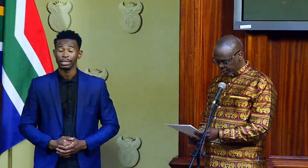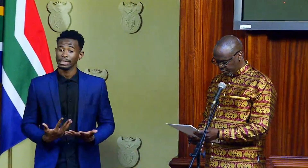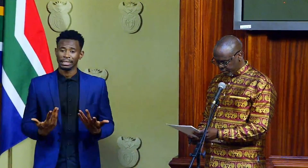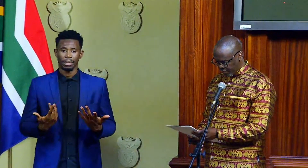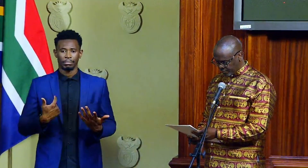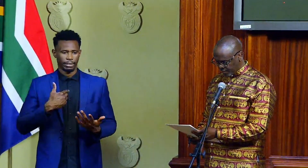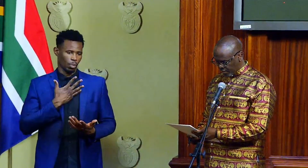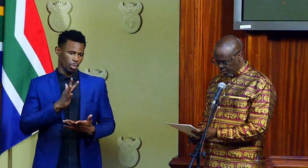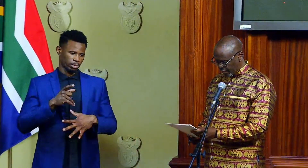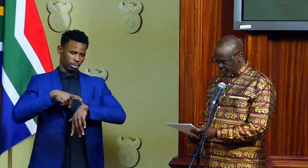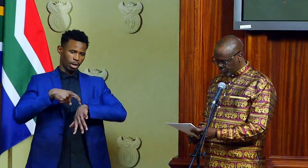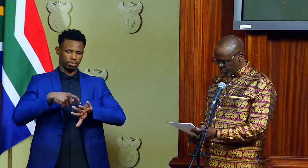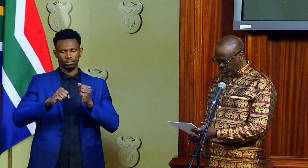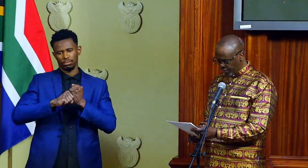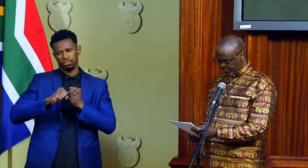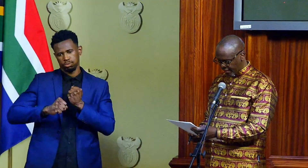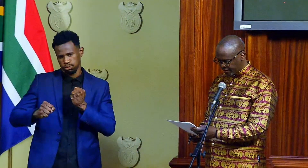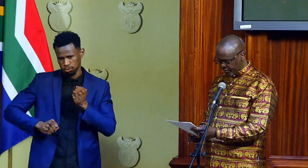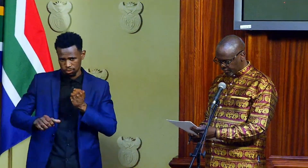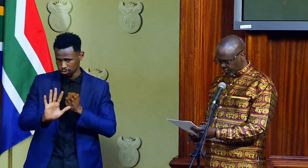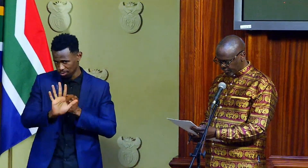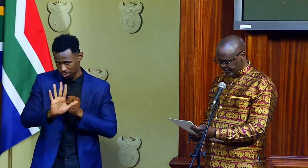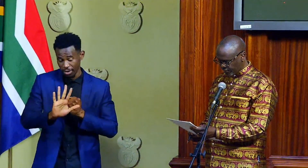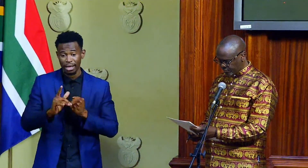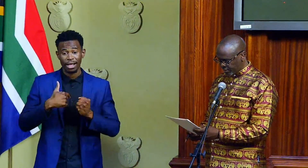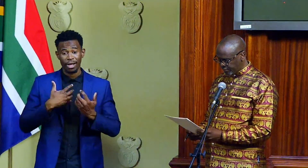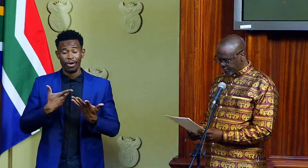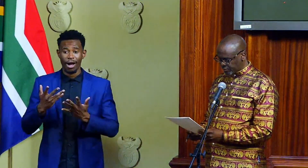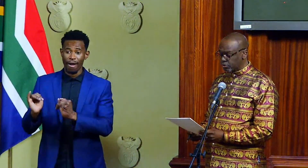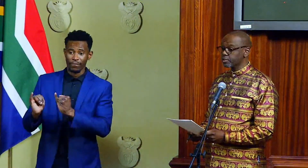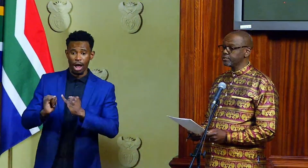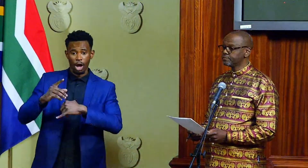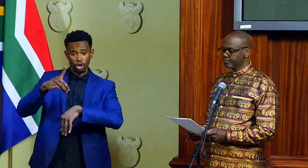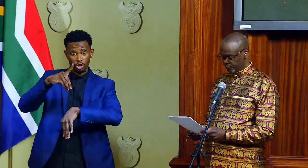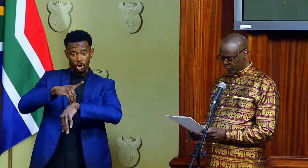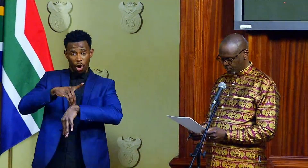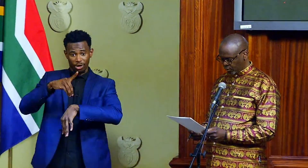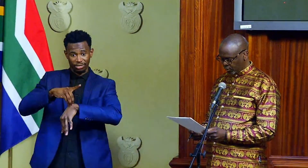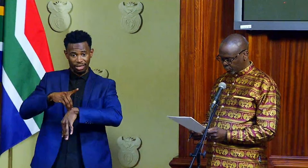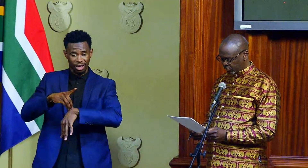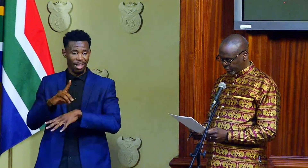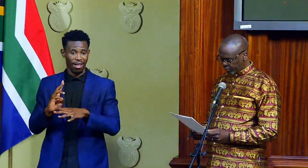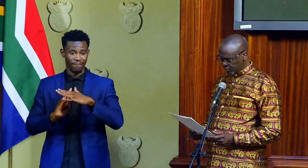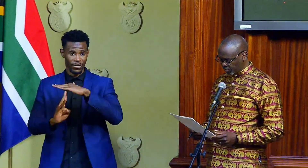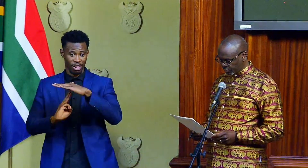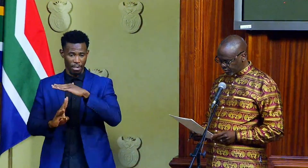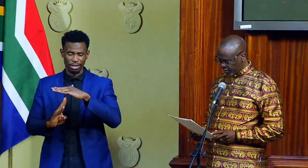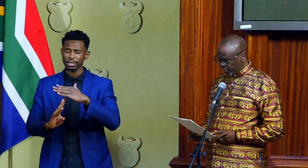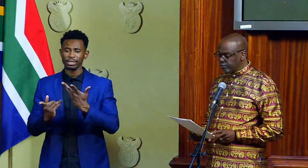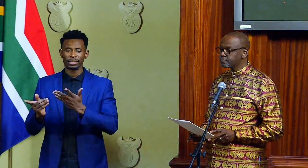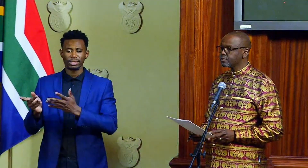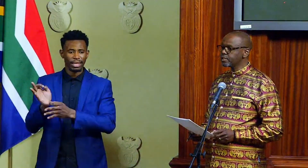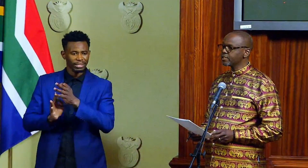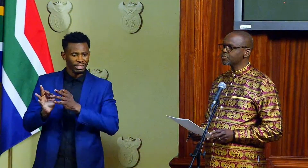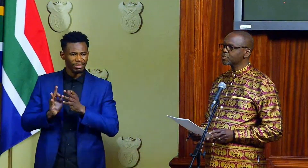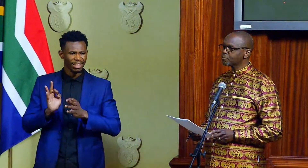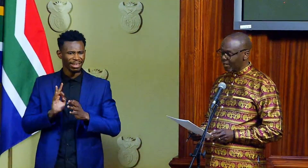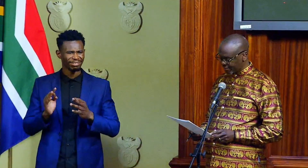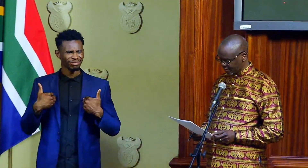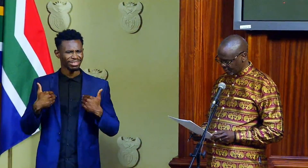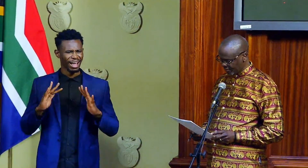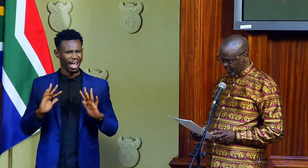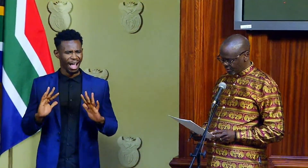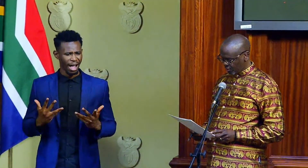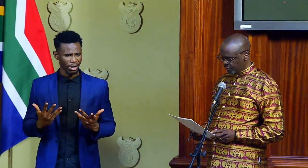Without wasting any time, I'd like to invite Dr. Wilma Nivot-Drogen to take us through the journey leading